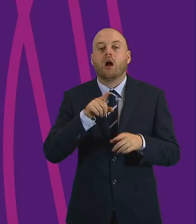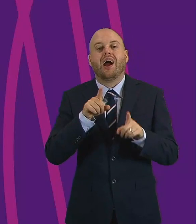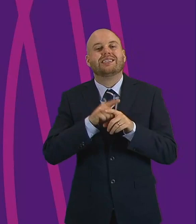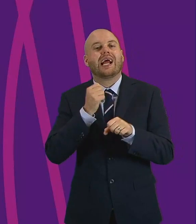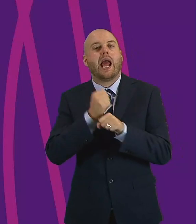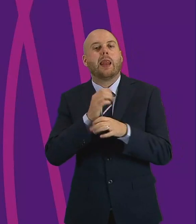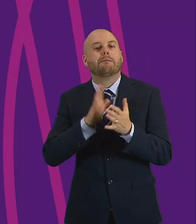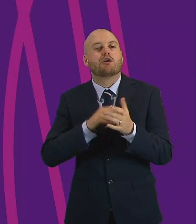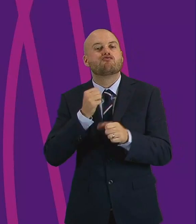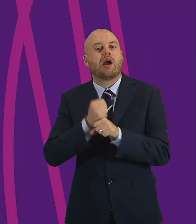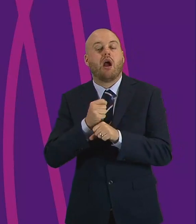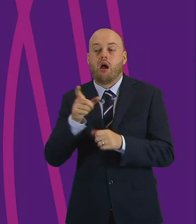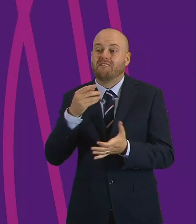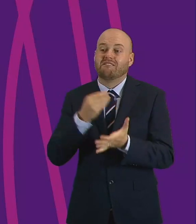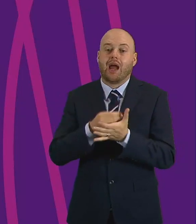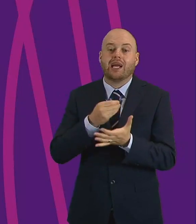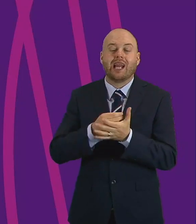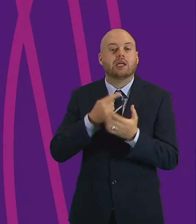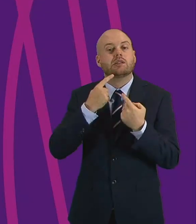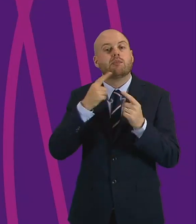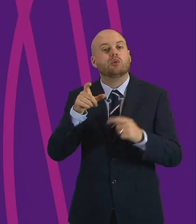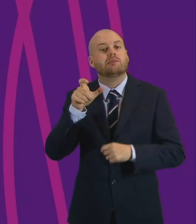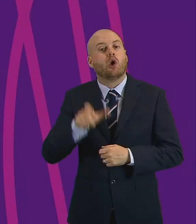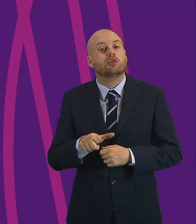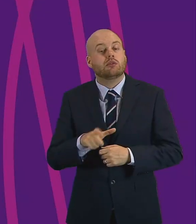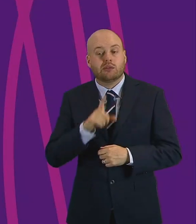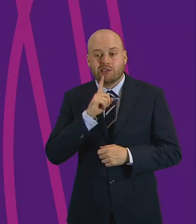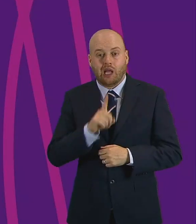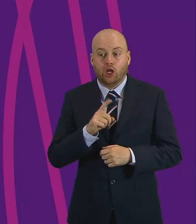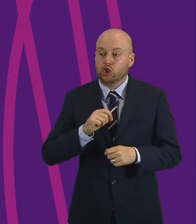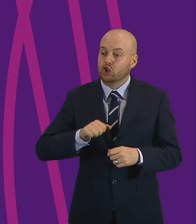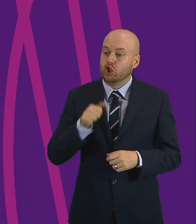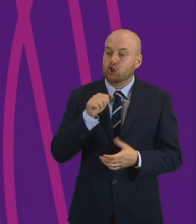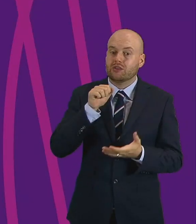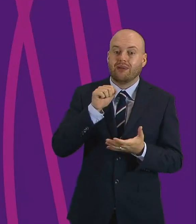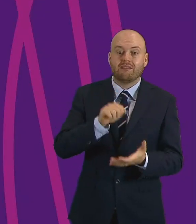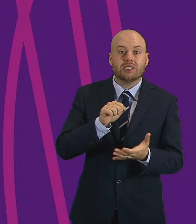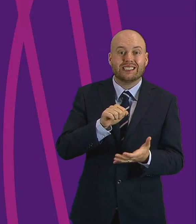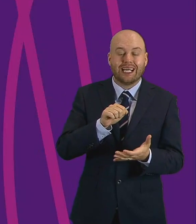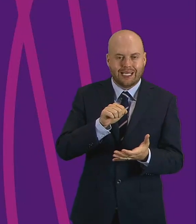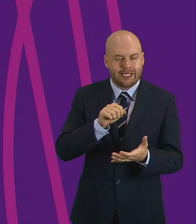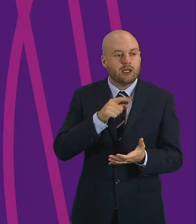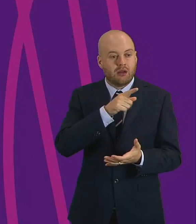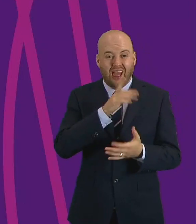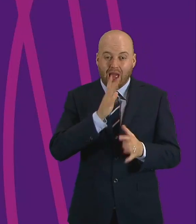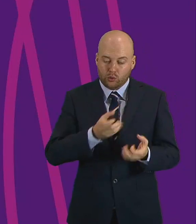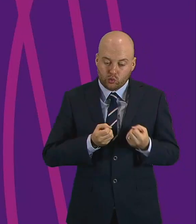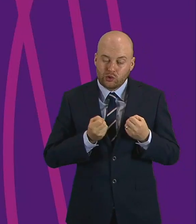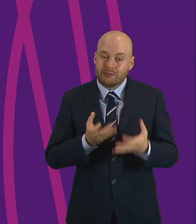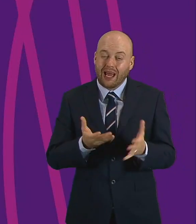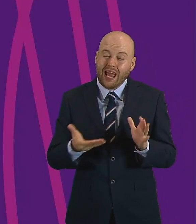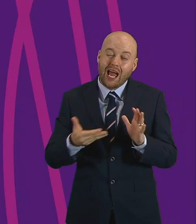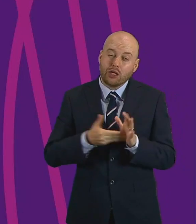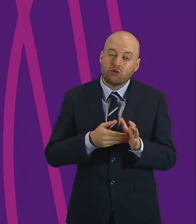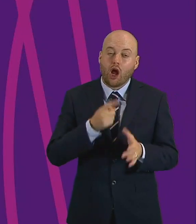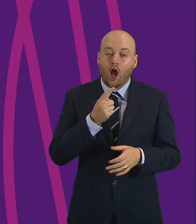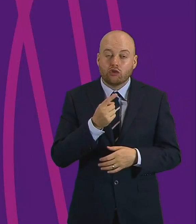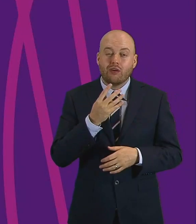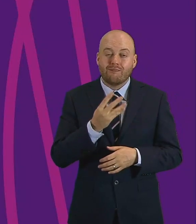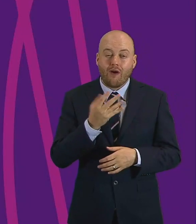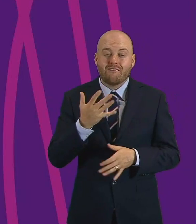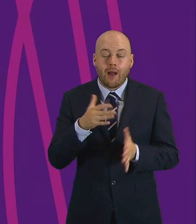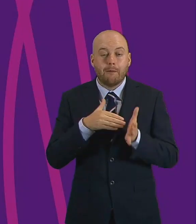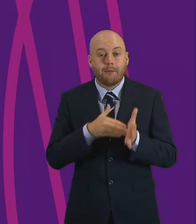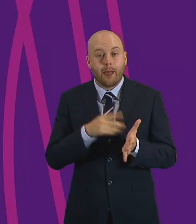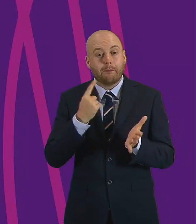spokesperson, highlighted that once Scottish Government funding is taken into account, they have had to spend an extra £145 million